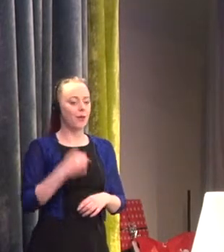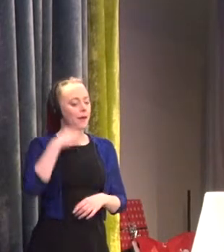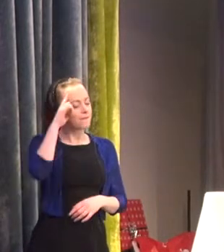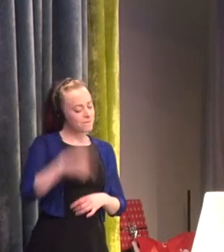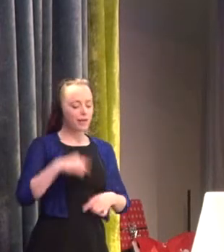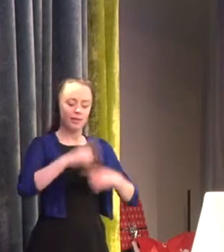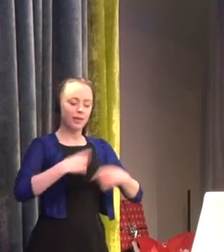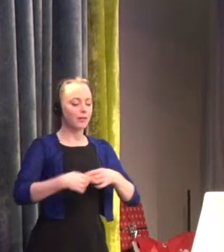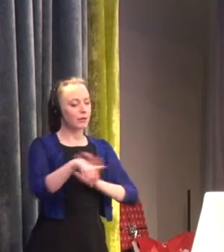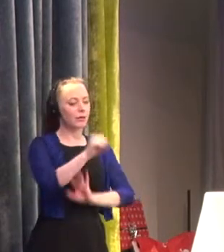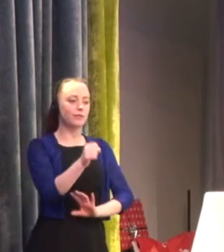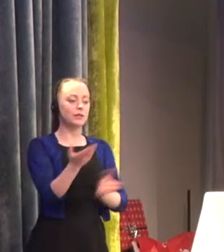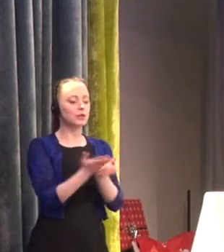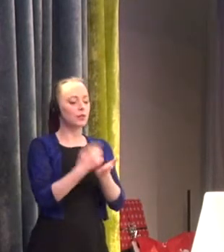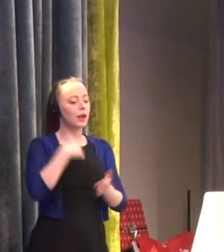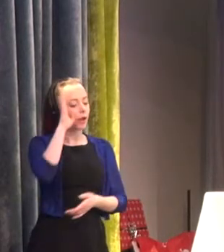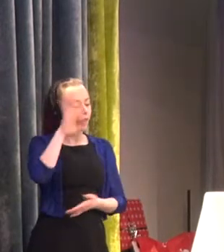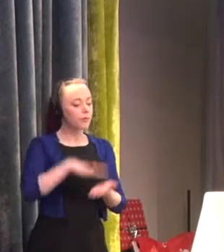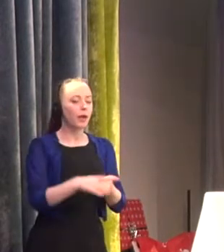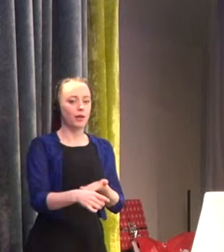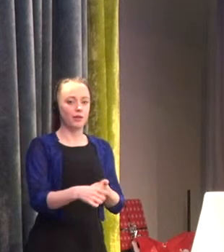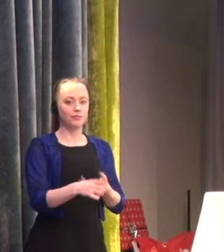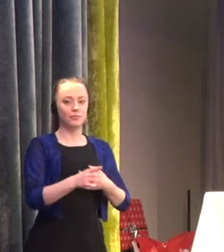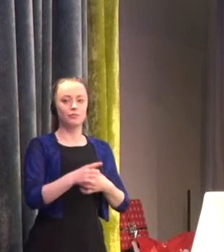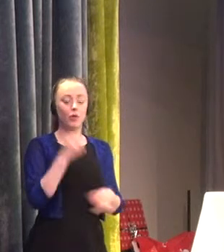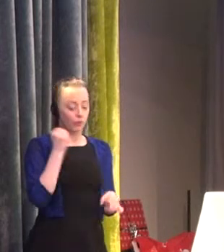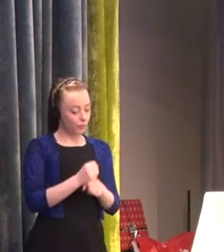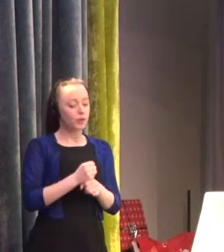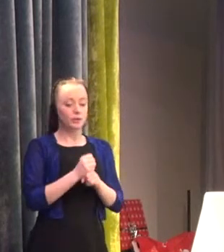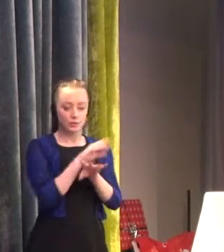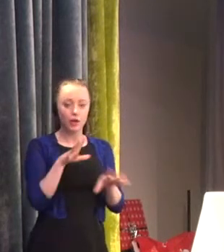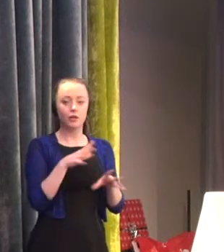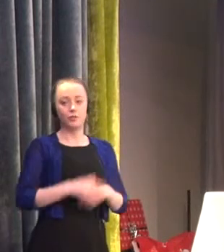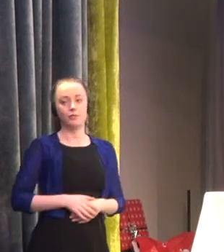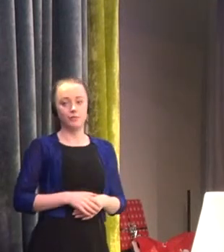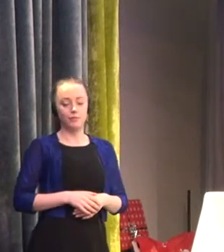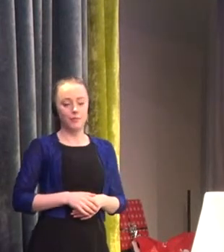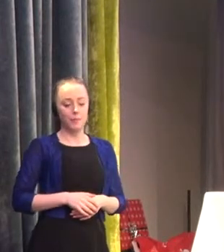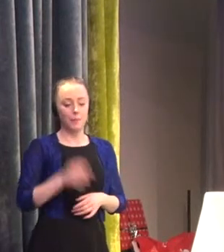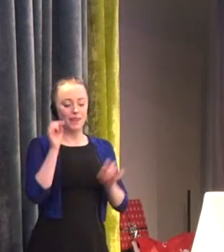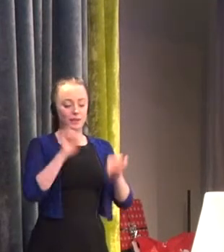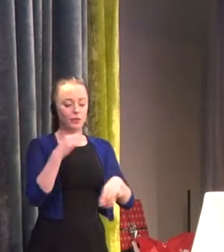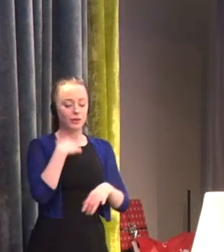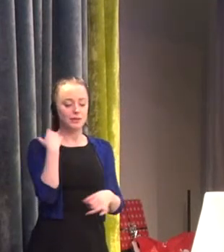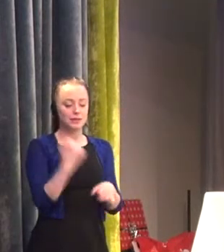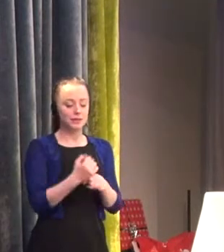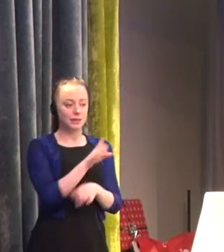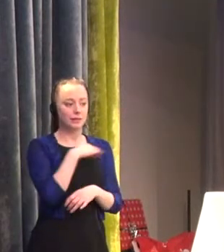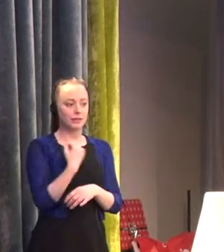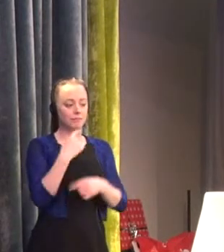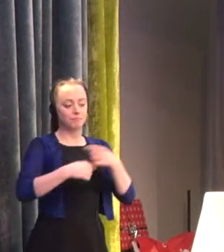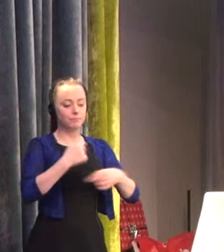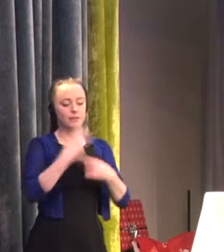Most of all, and perhaps appropriate for today, we are going to see dramatic changes through development assistance. The idea of these billions of